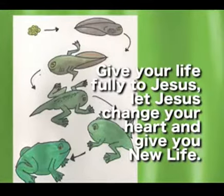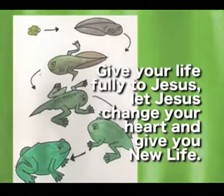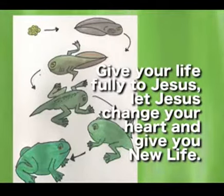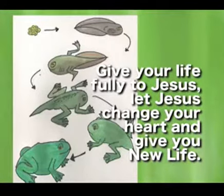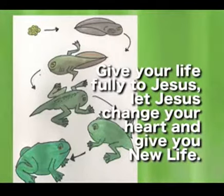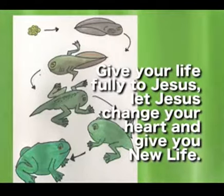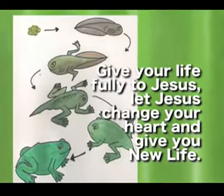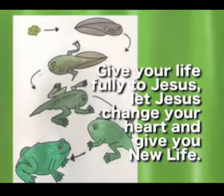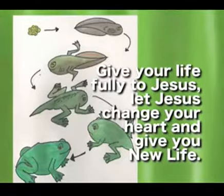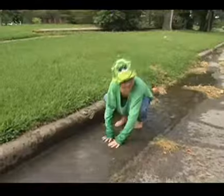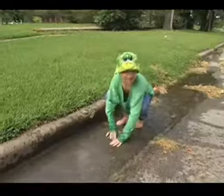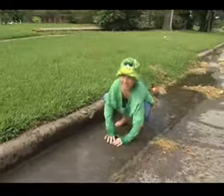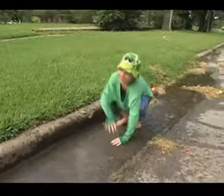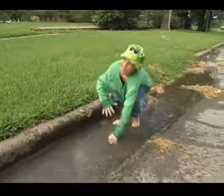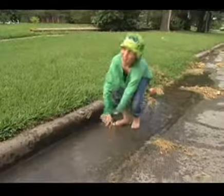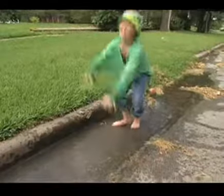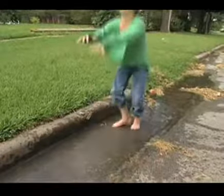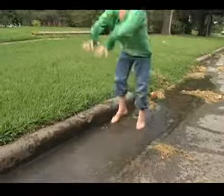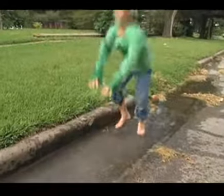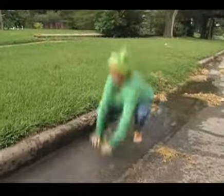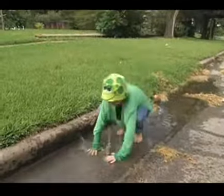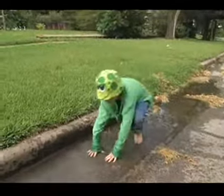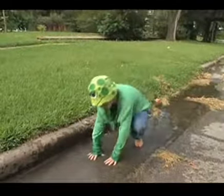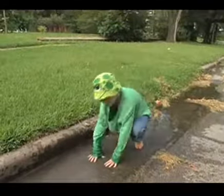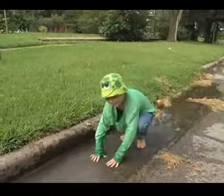life. Ribbit,